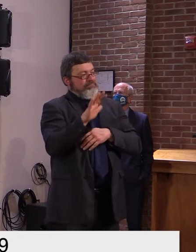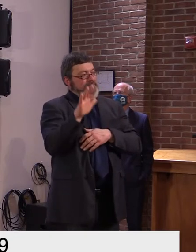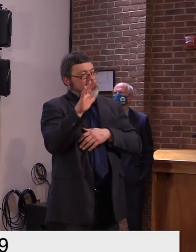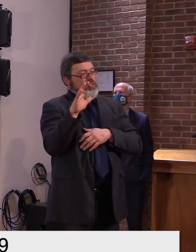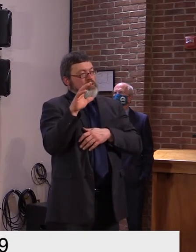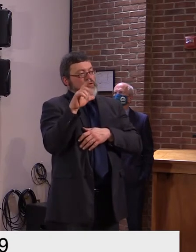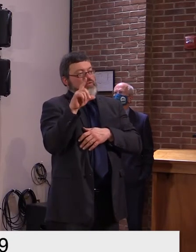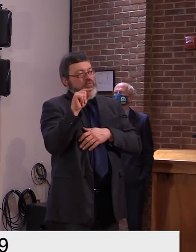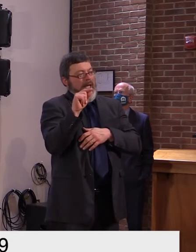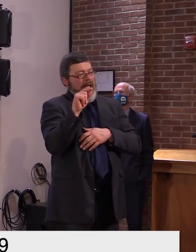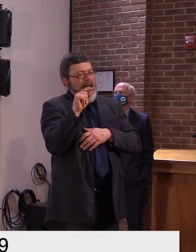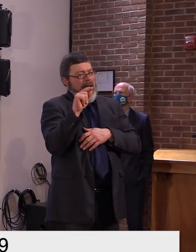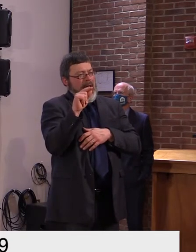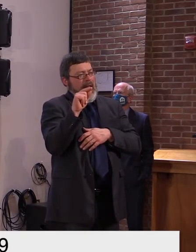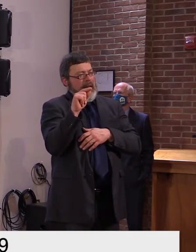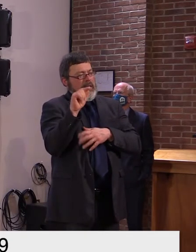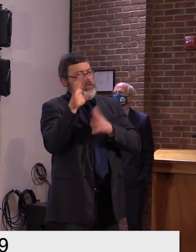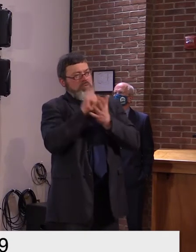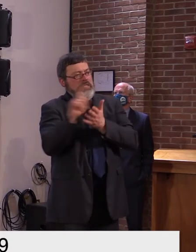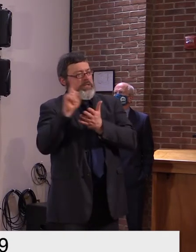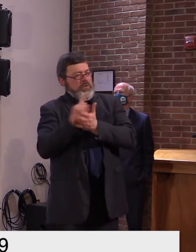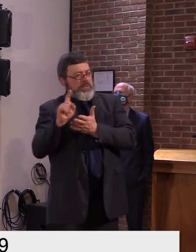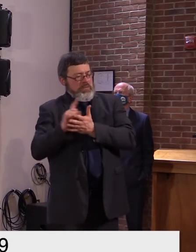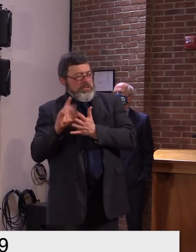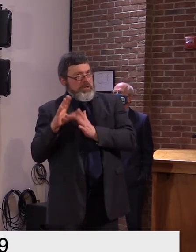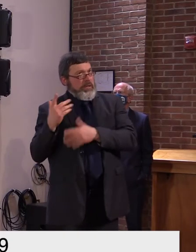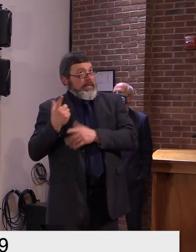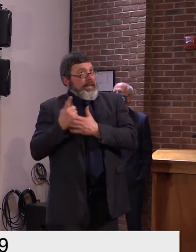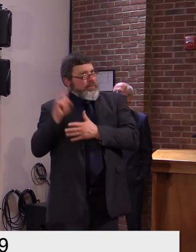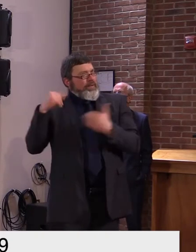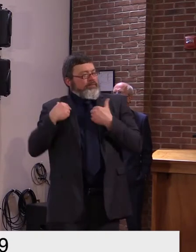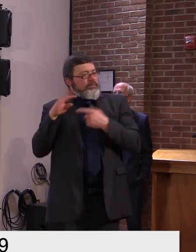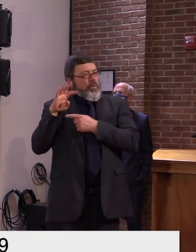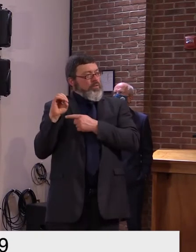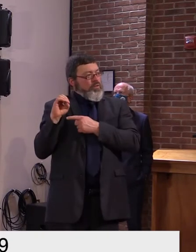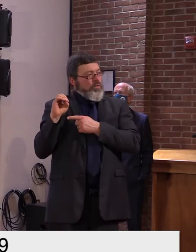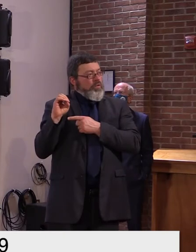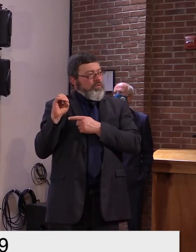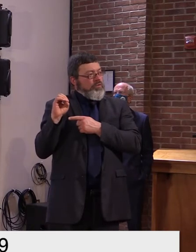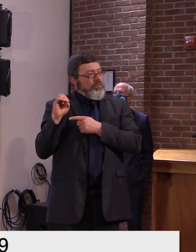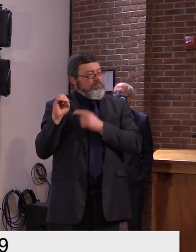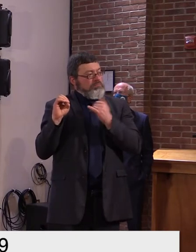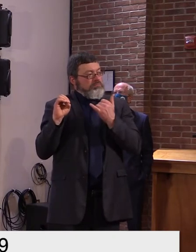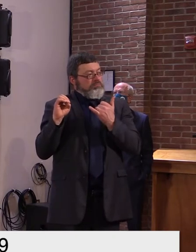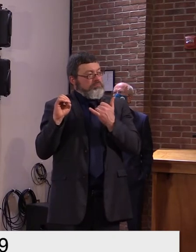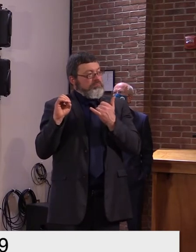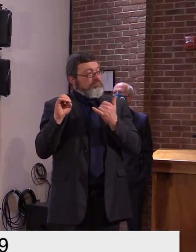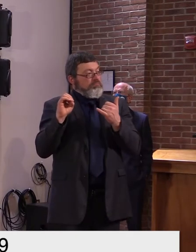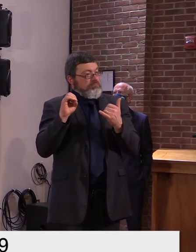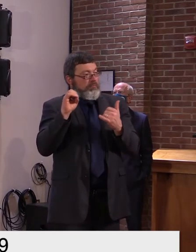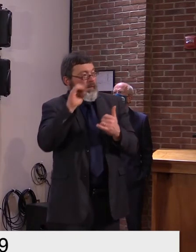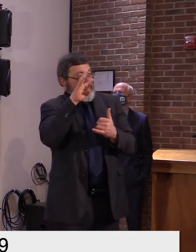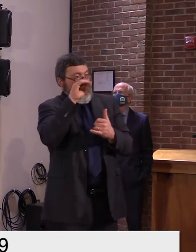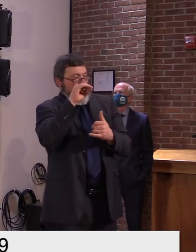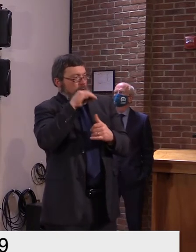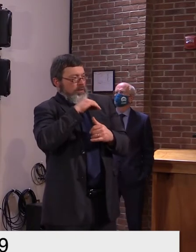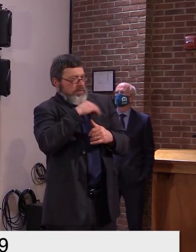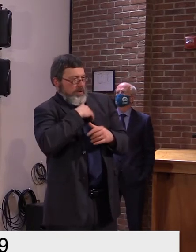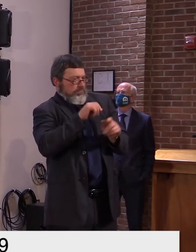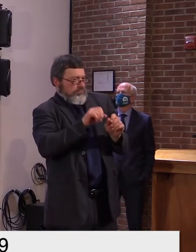doses. All of these have been distributed to hospitals around the state.